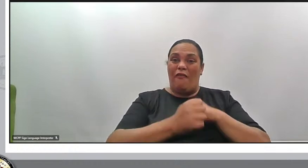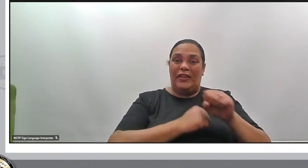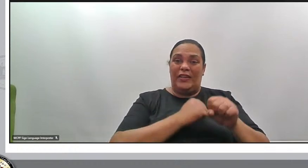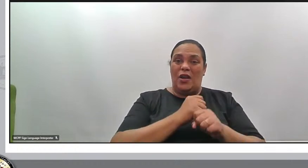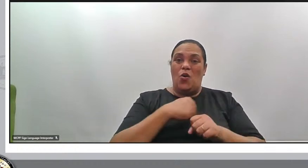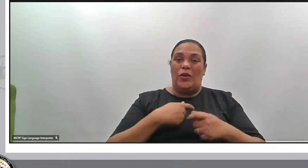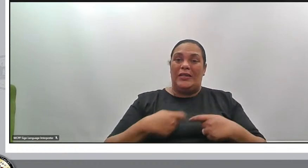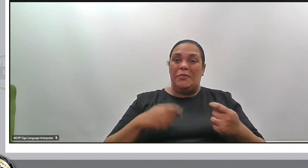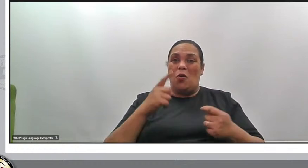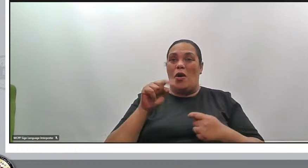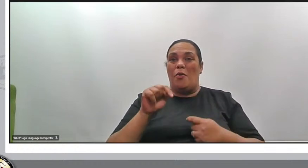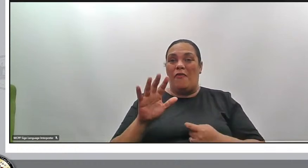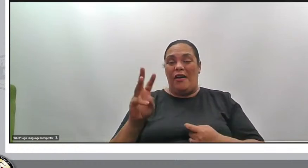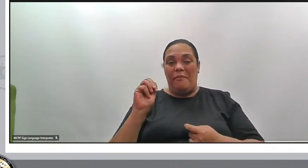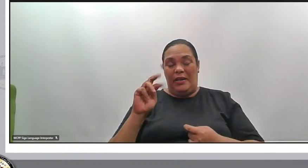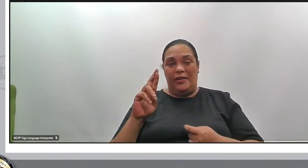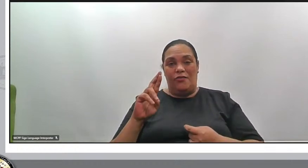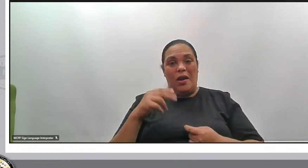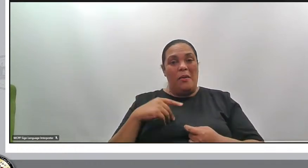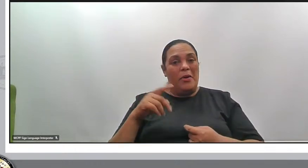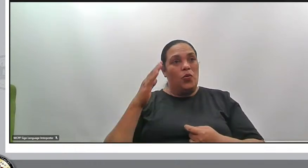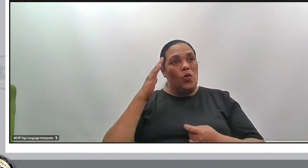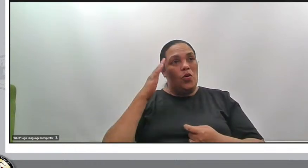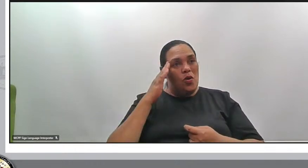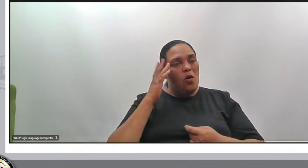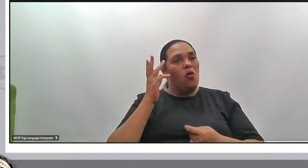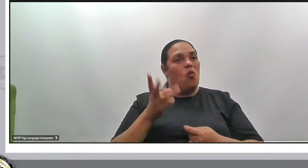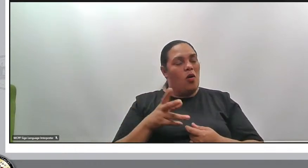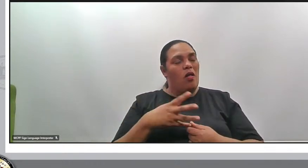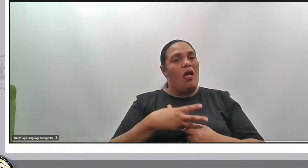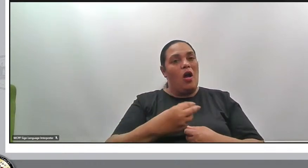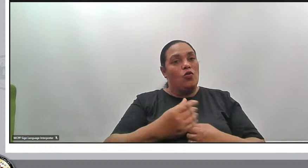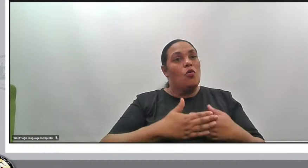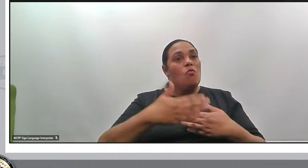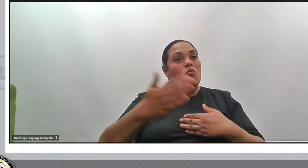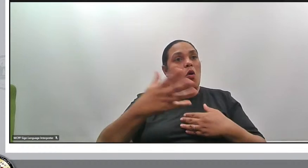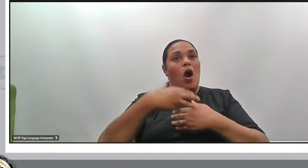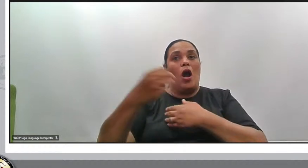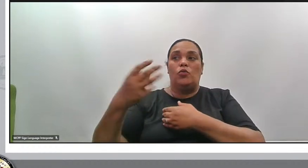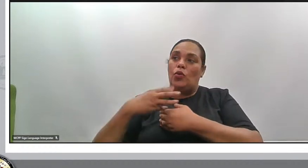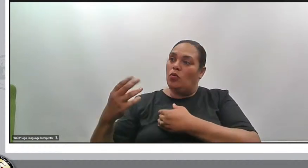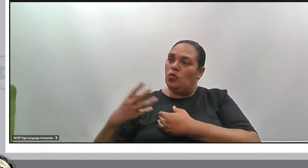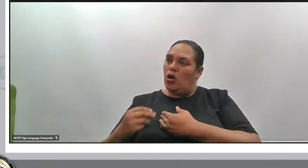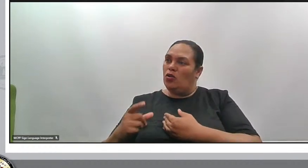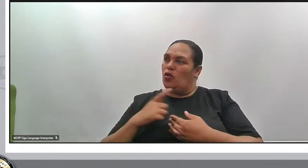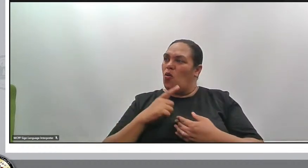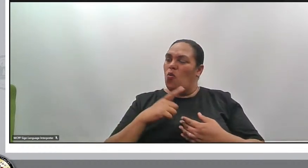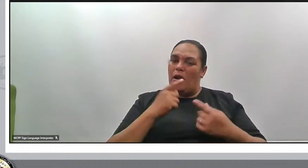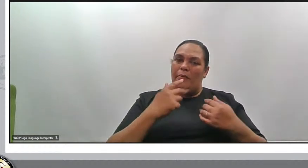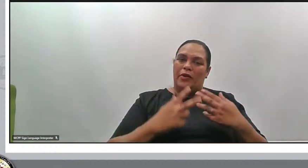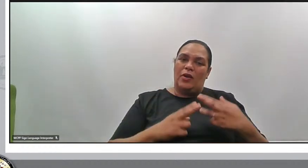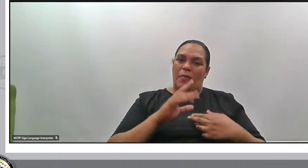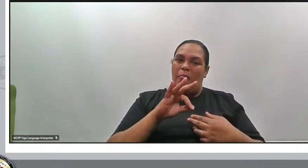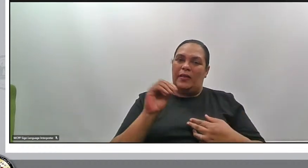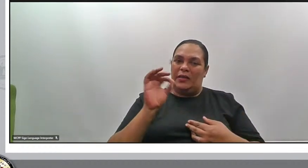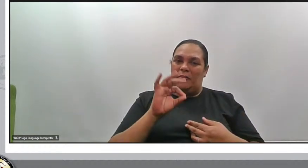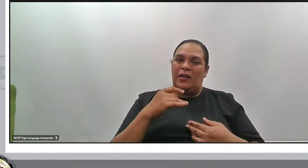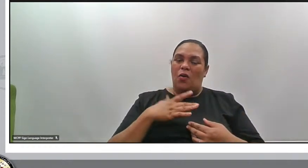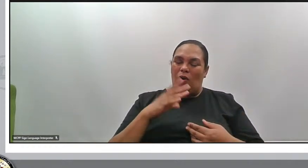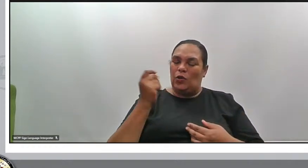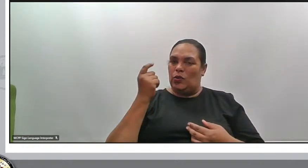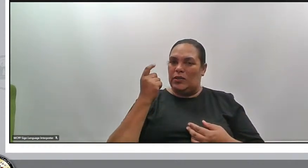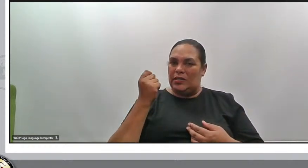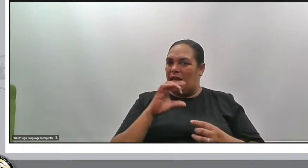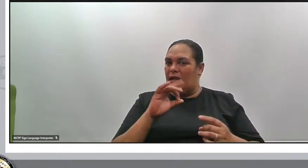1.5 million rand, and knowing that we're going to be going out more, why was the budget cut by 30%? I'd like to